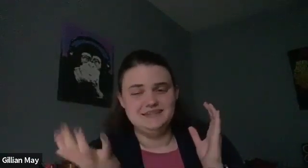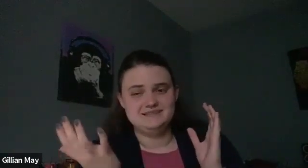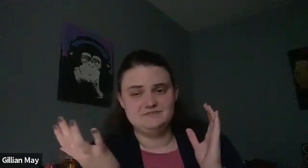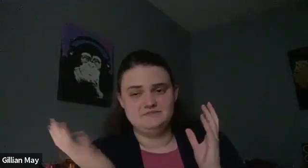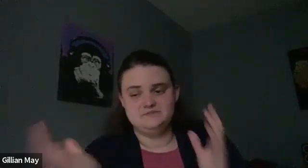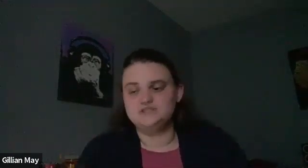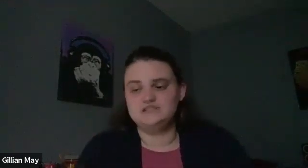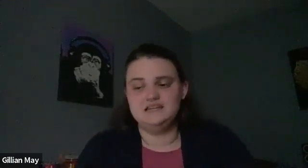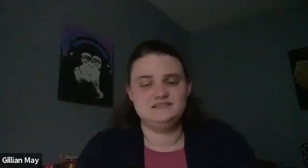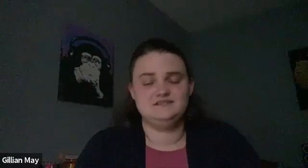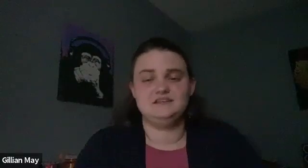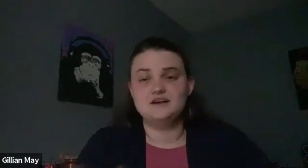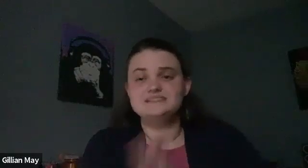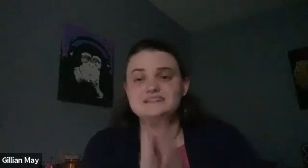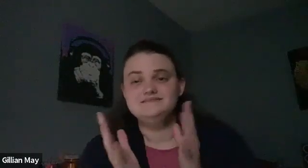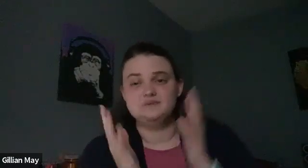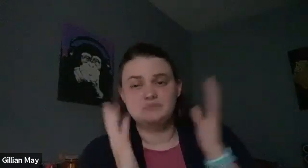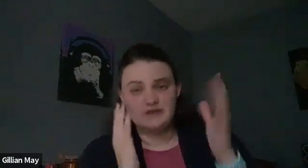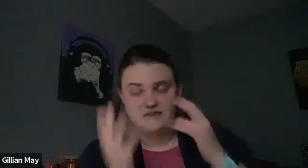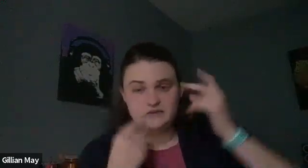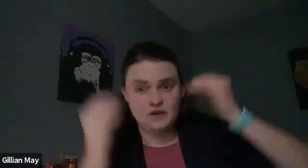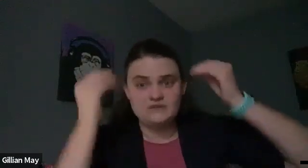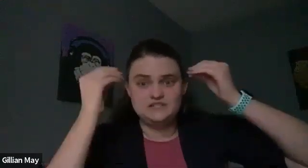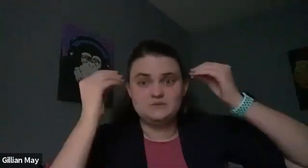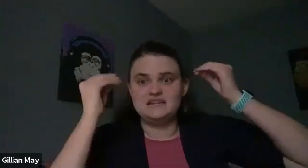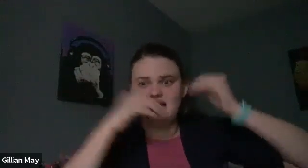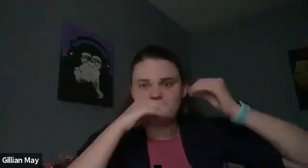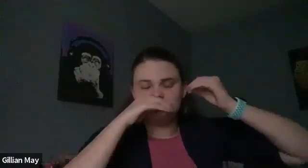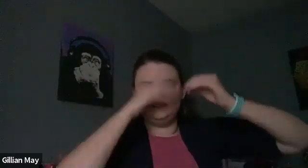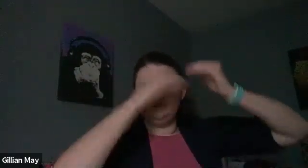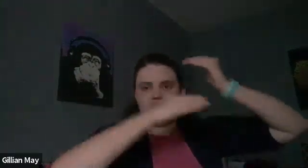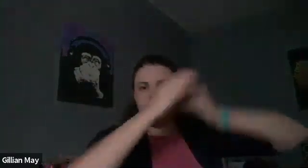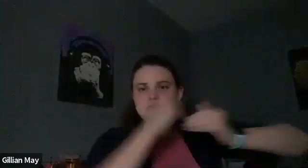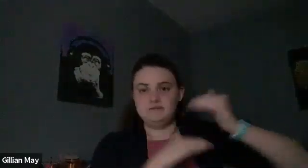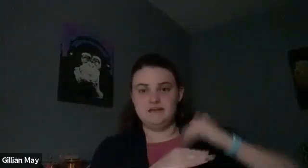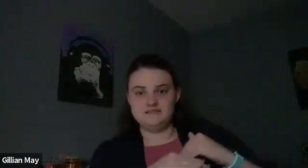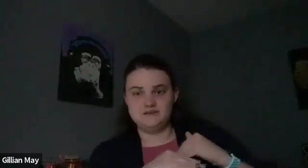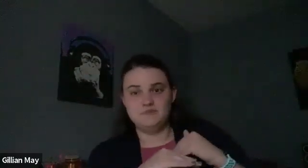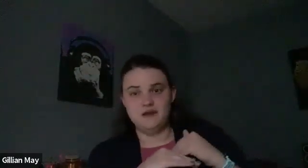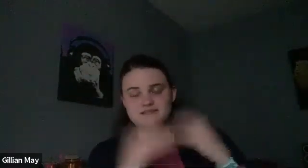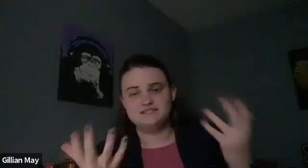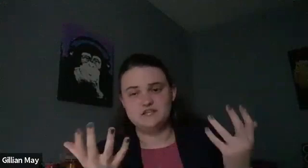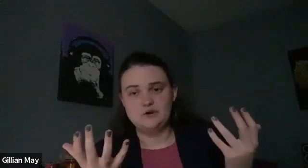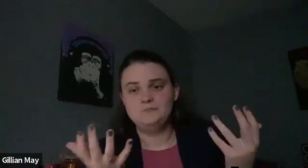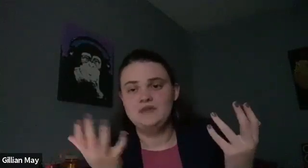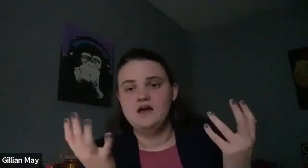it's exhausting to be having to learn all these new ones and having to not be able to have that time to practice. So